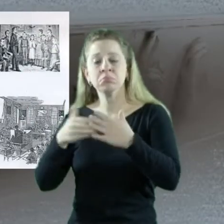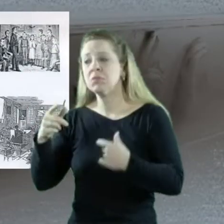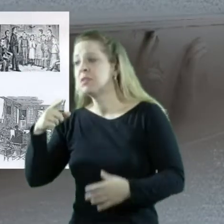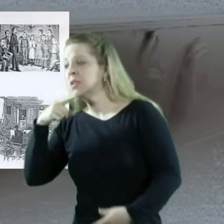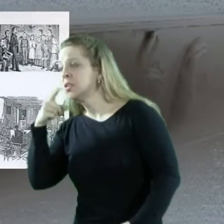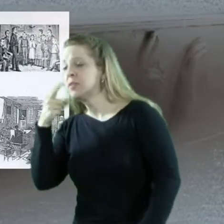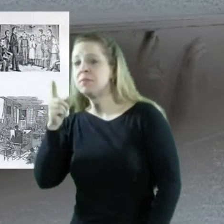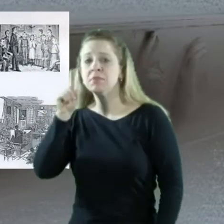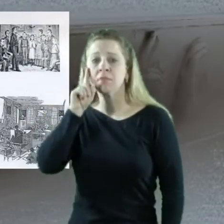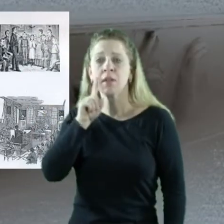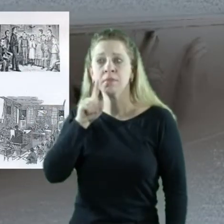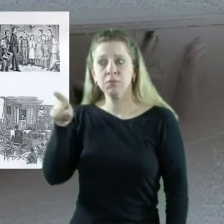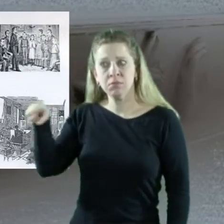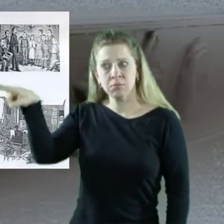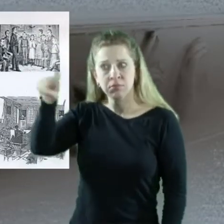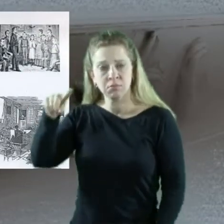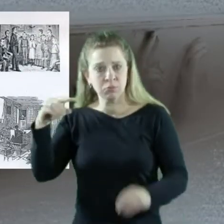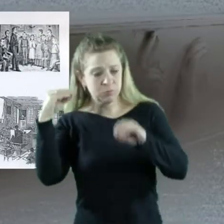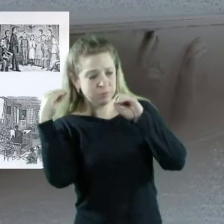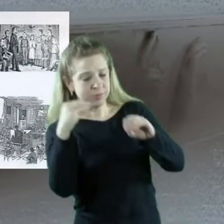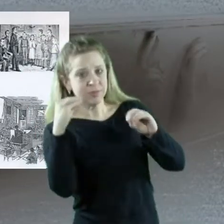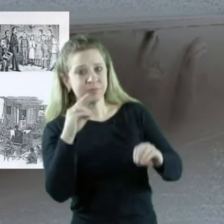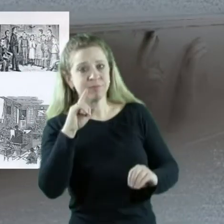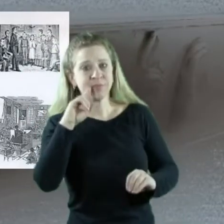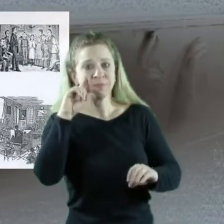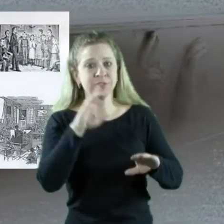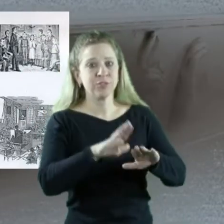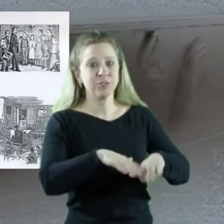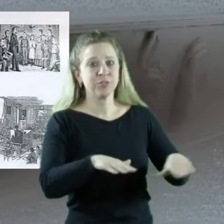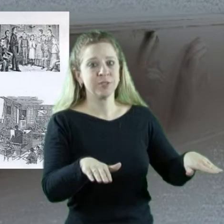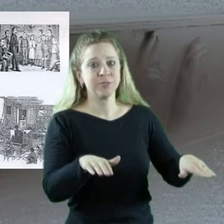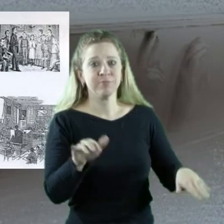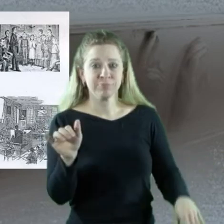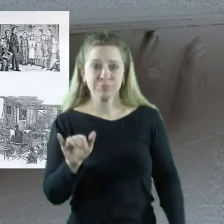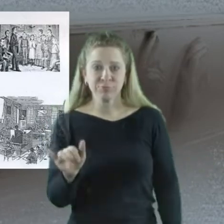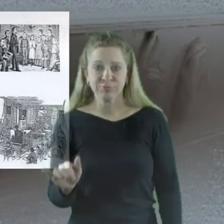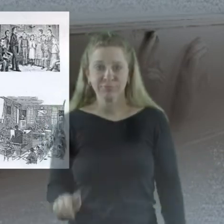He also taught hearing and deaf adults to become teachers of the deaf.